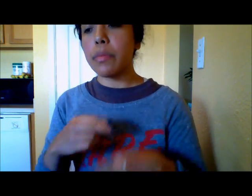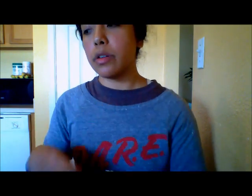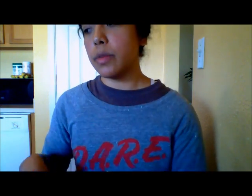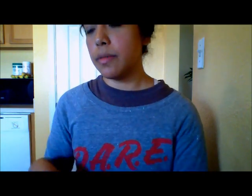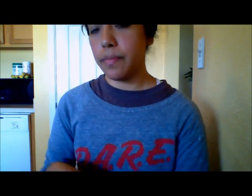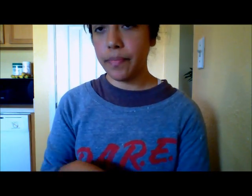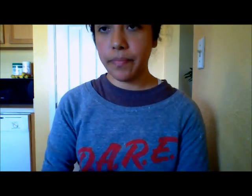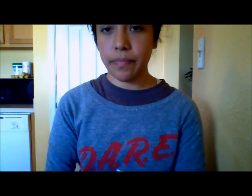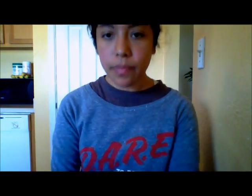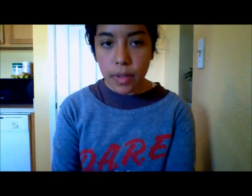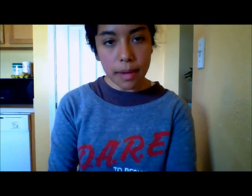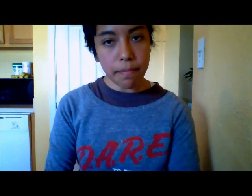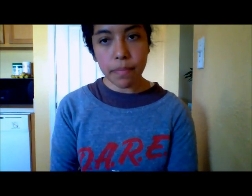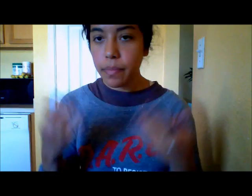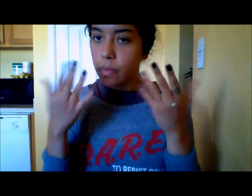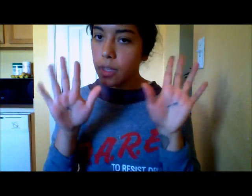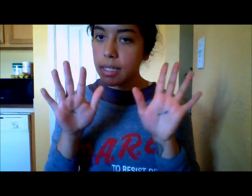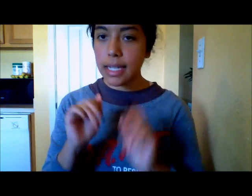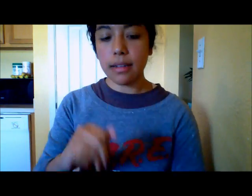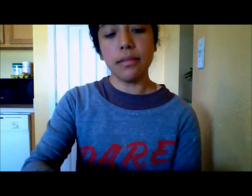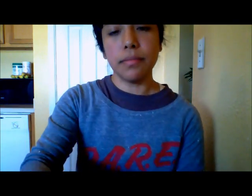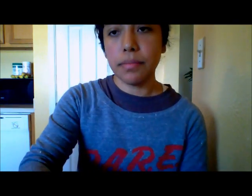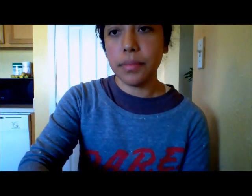reputable. Okay, done.